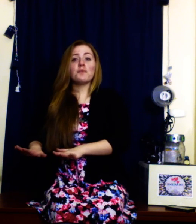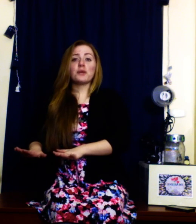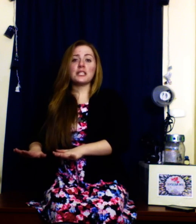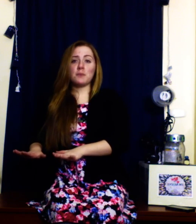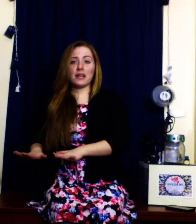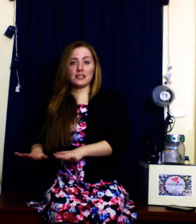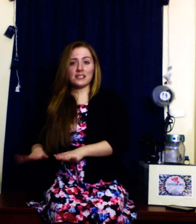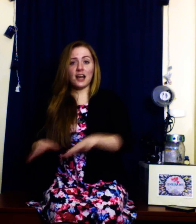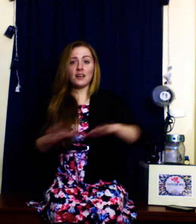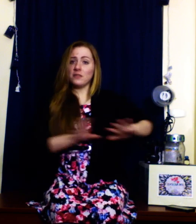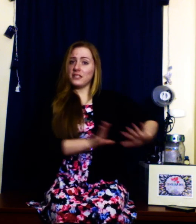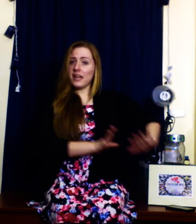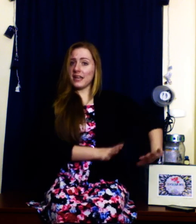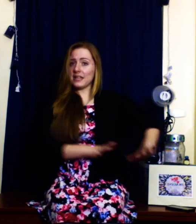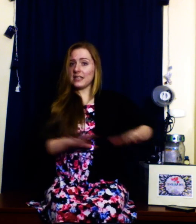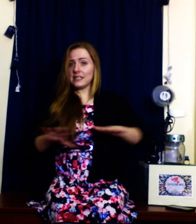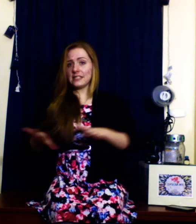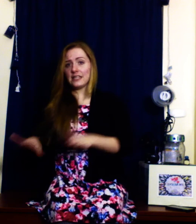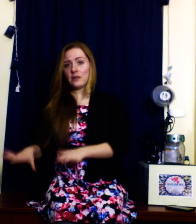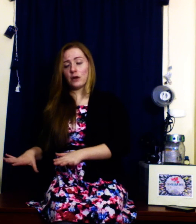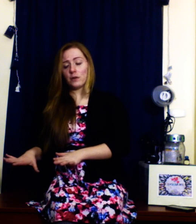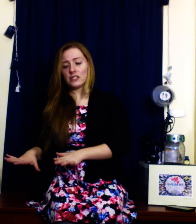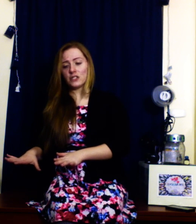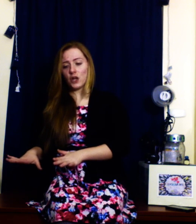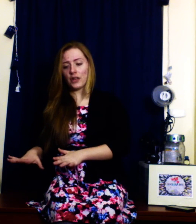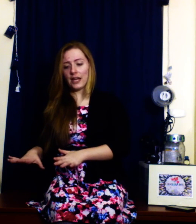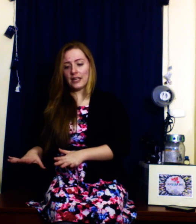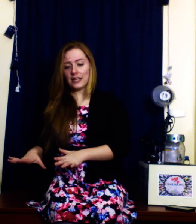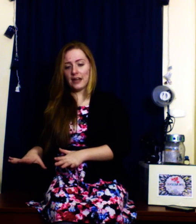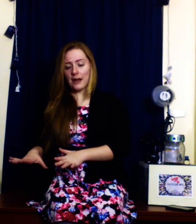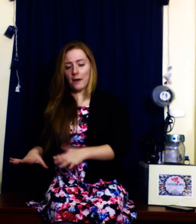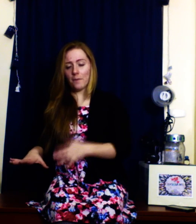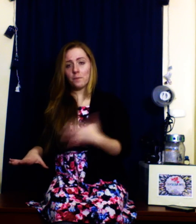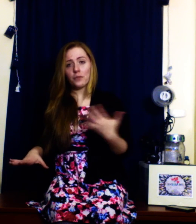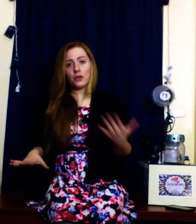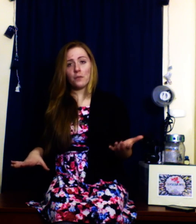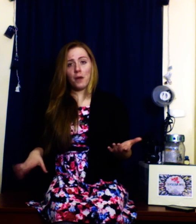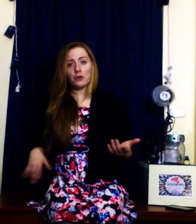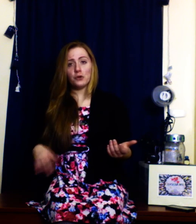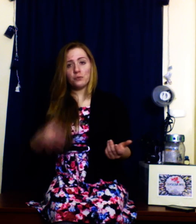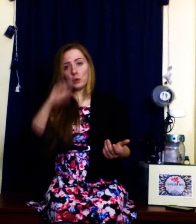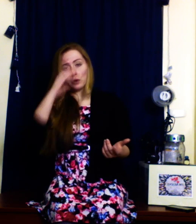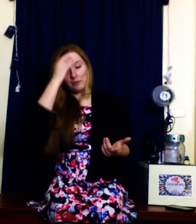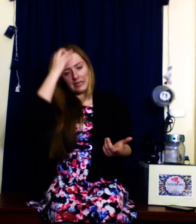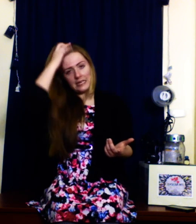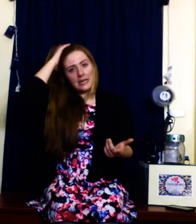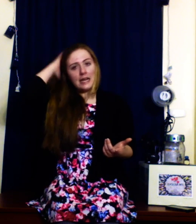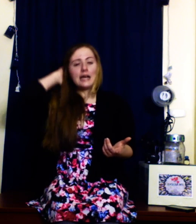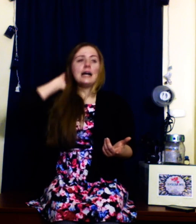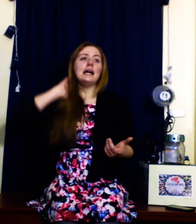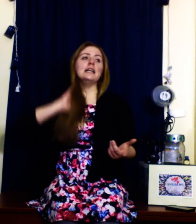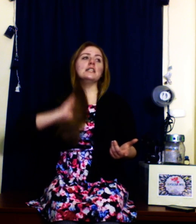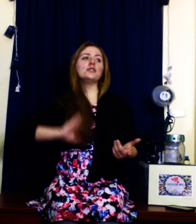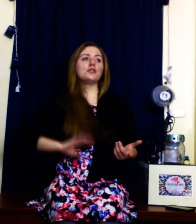brings back the sign of the take it easy, where we saw that in The Mama Who Bore Me.